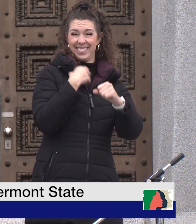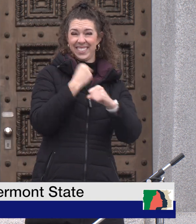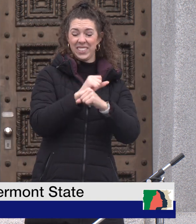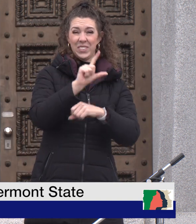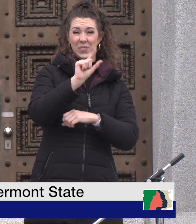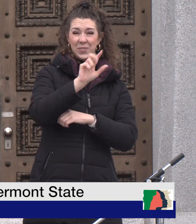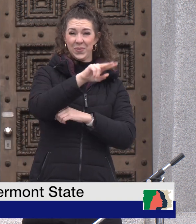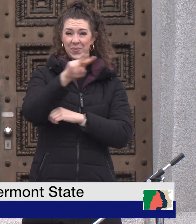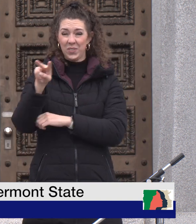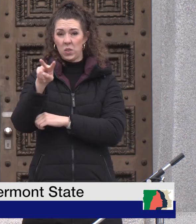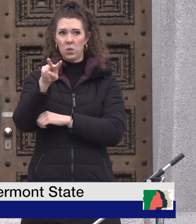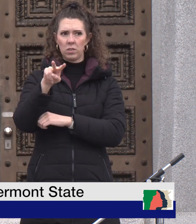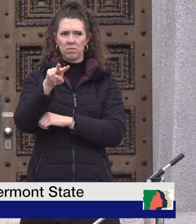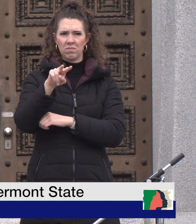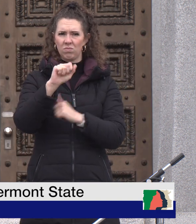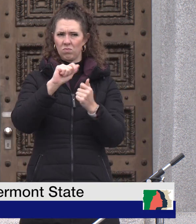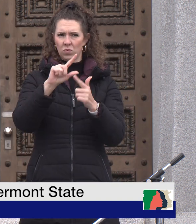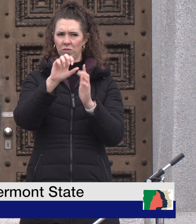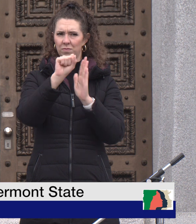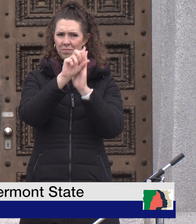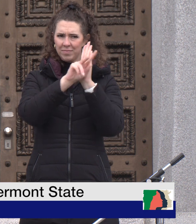overwhelming support throughout the state.